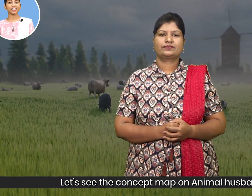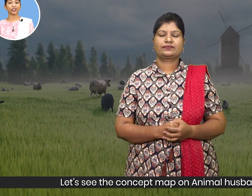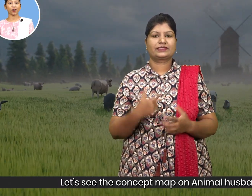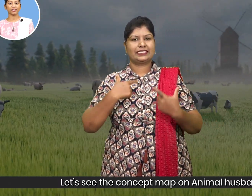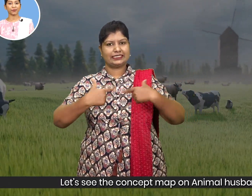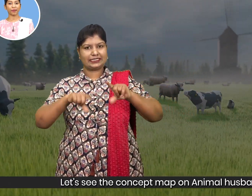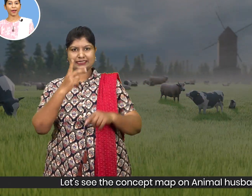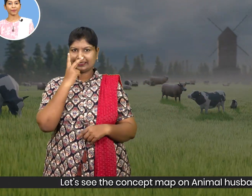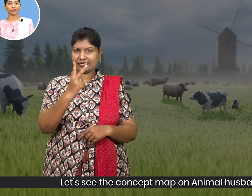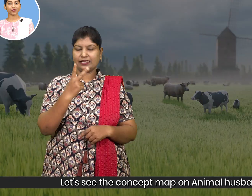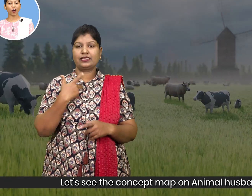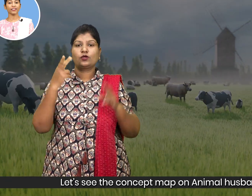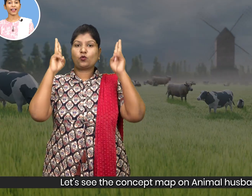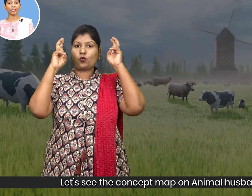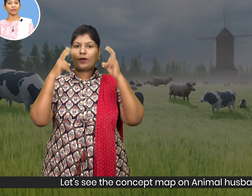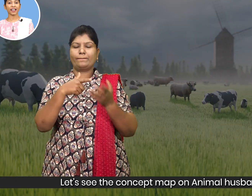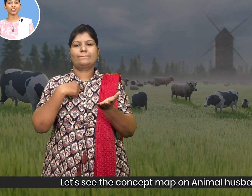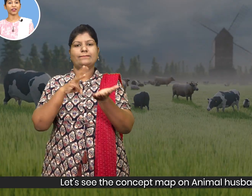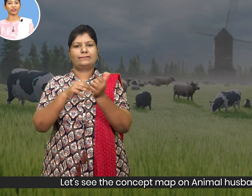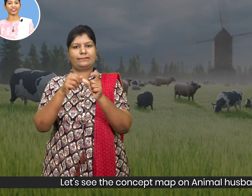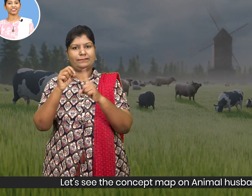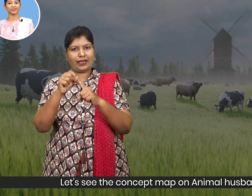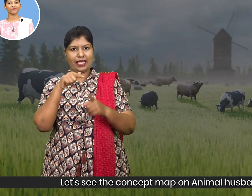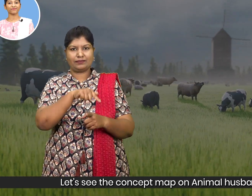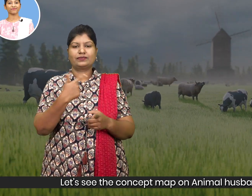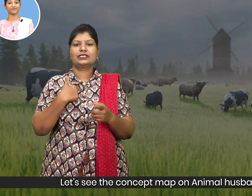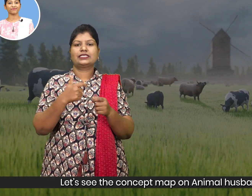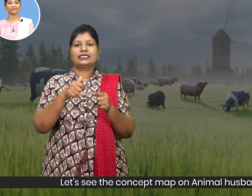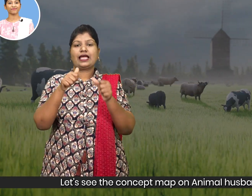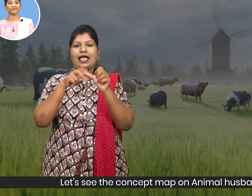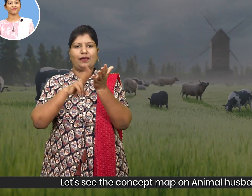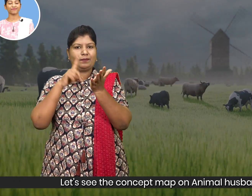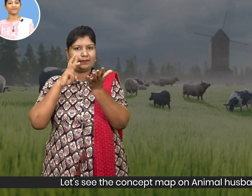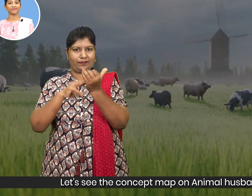Let's see the concept map on animal husbandry.